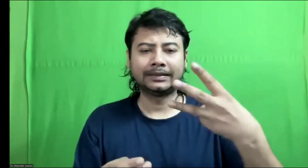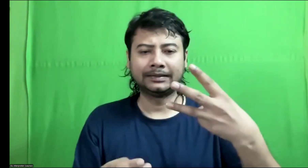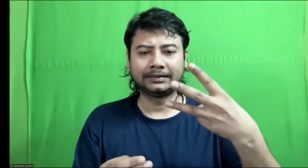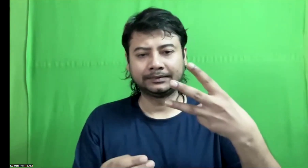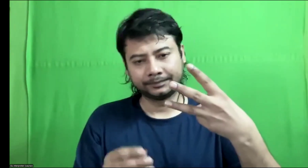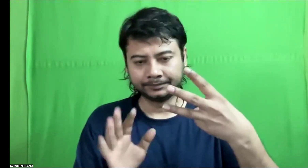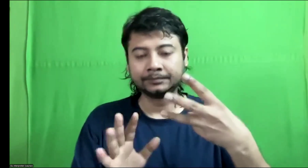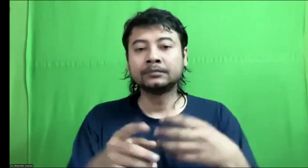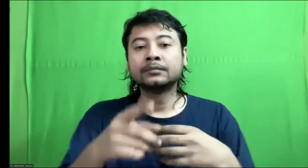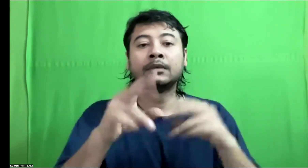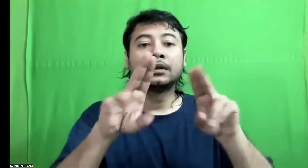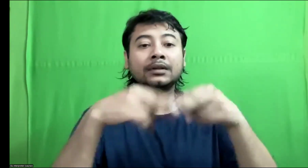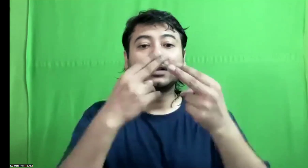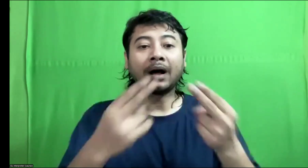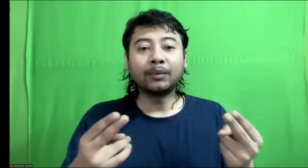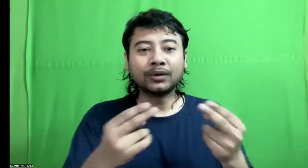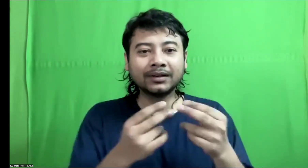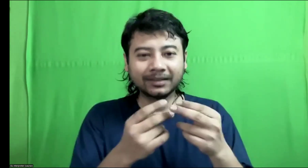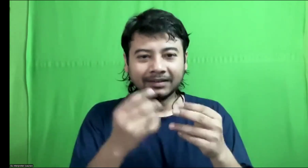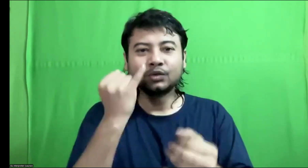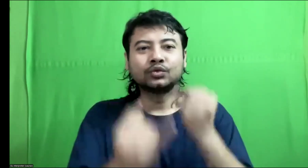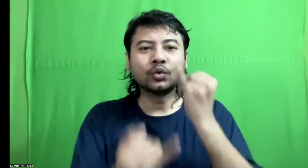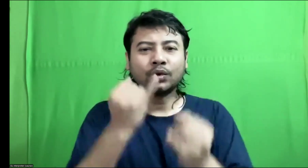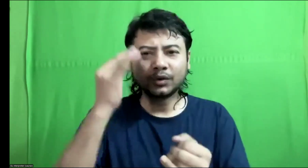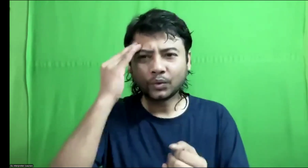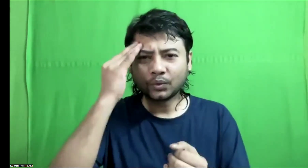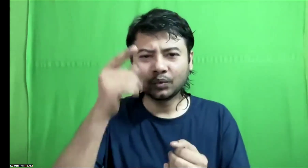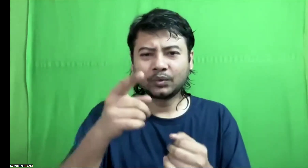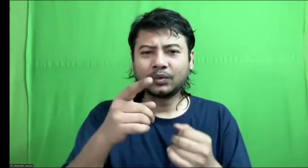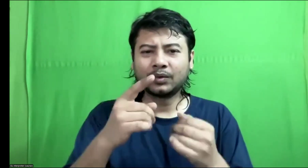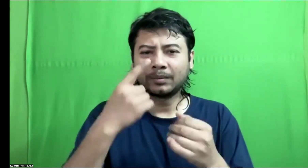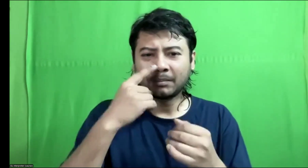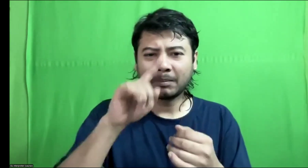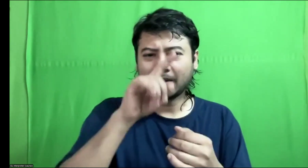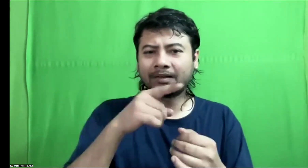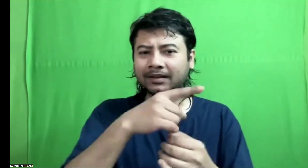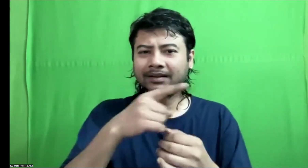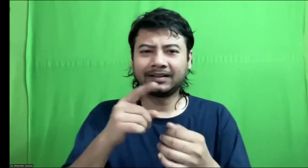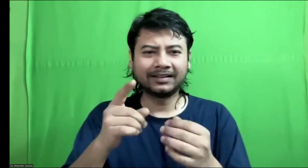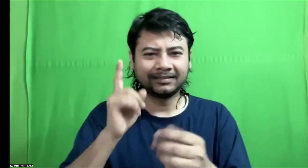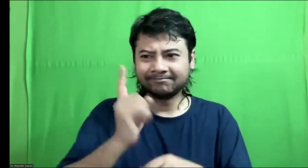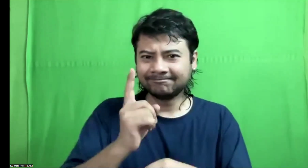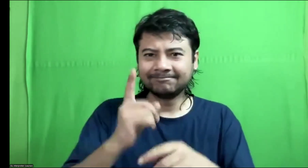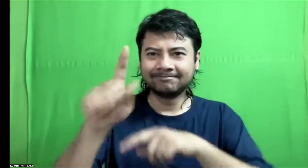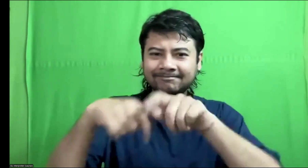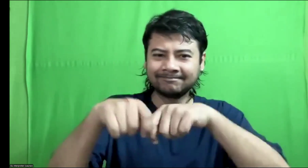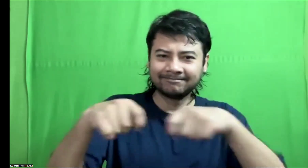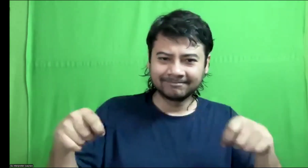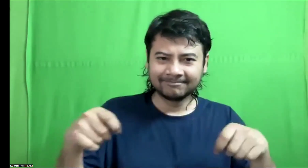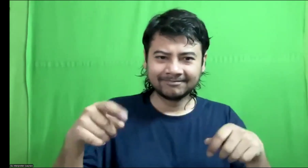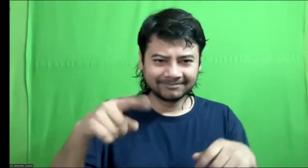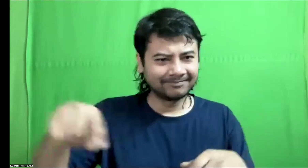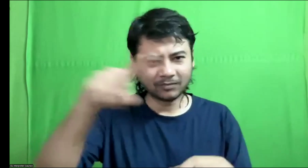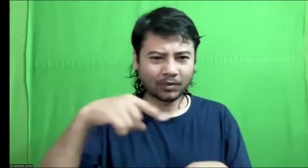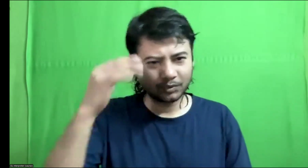on the Leela part. In case somebody is new, please let me know. I will forward them the link of the story. So we